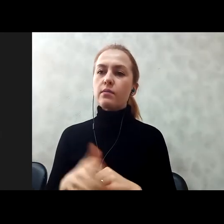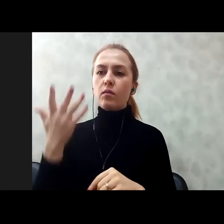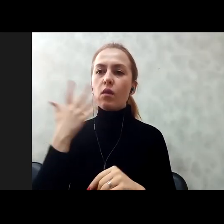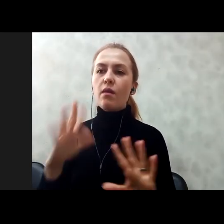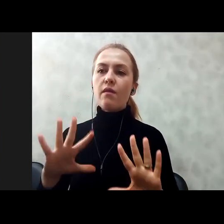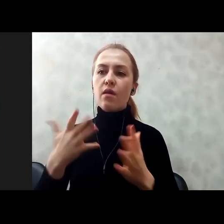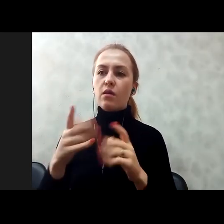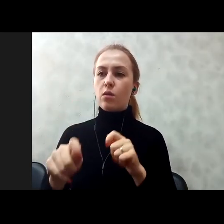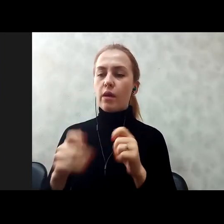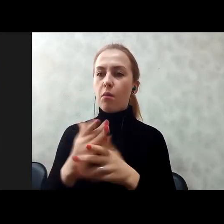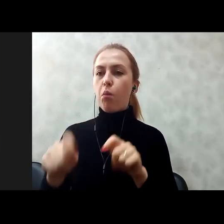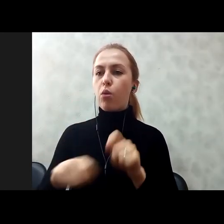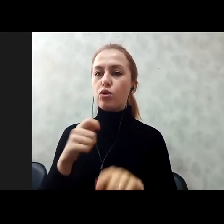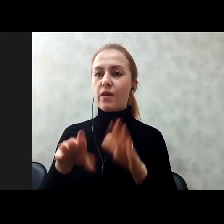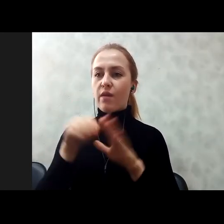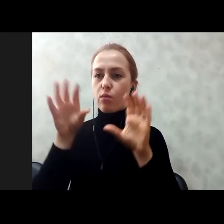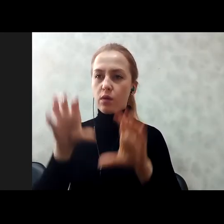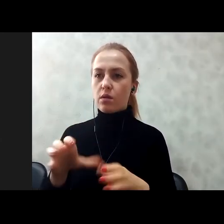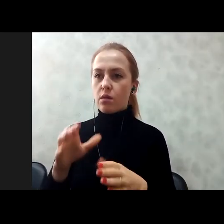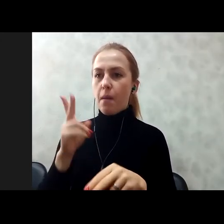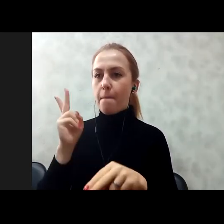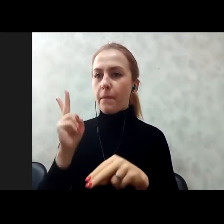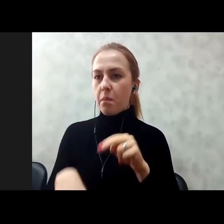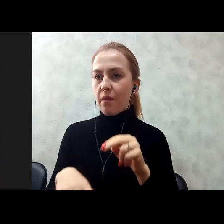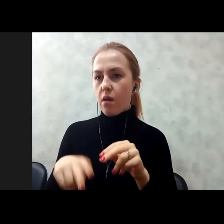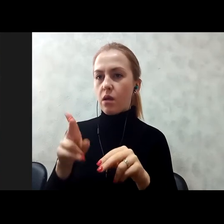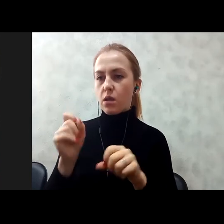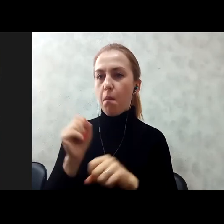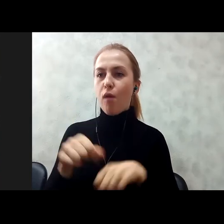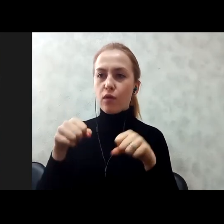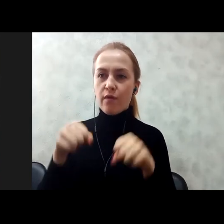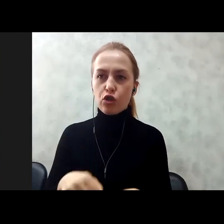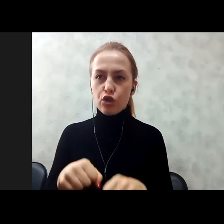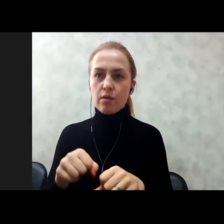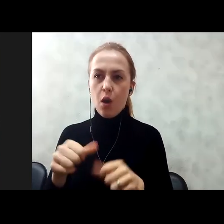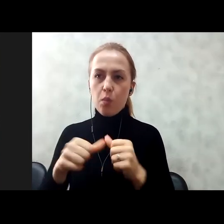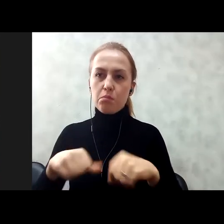delisting of the members of the territorial election commissions,